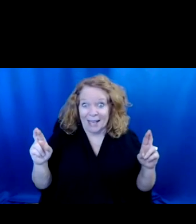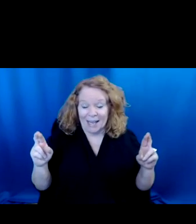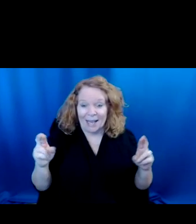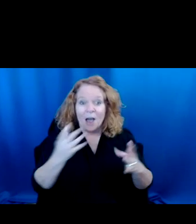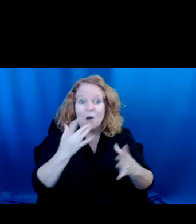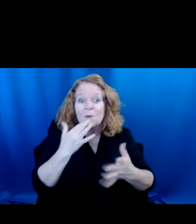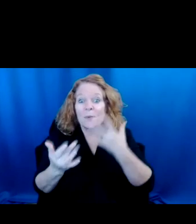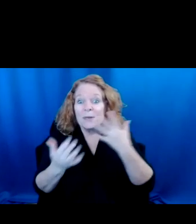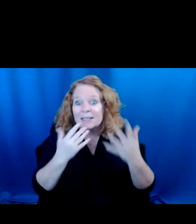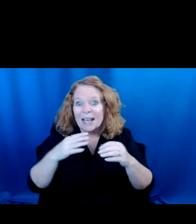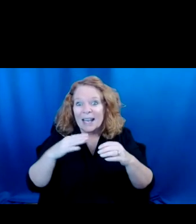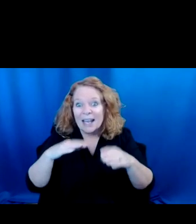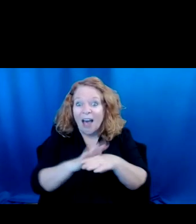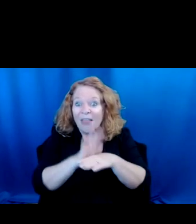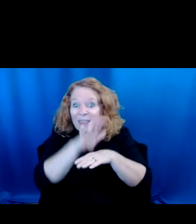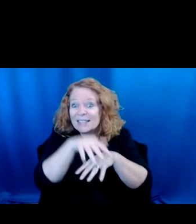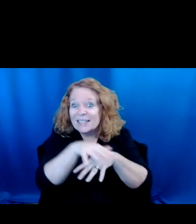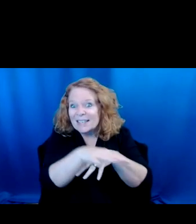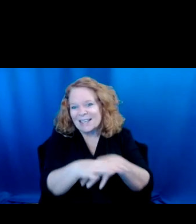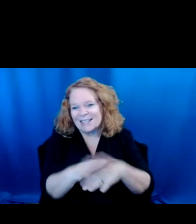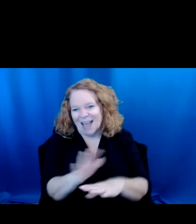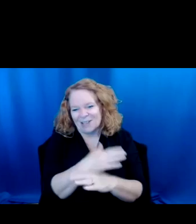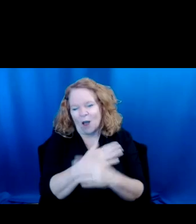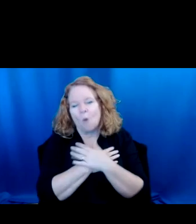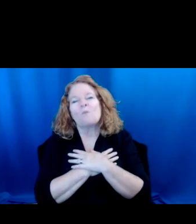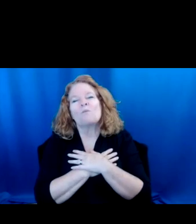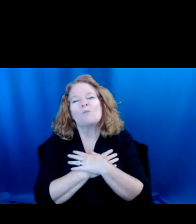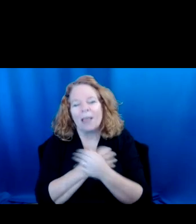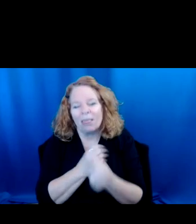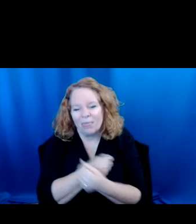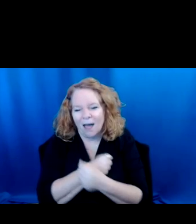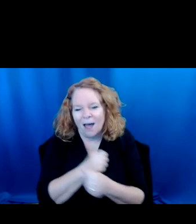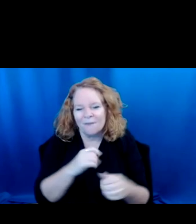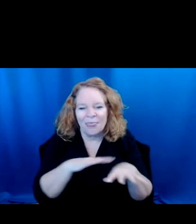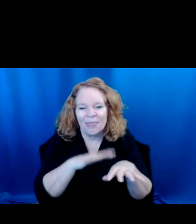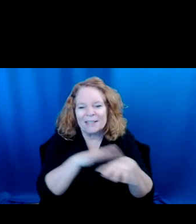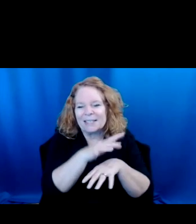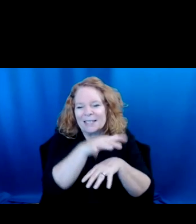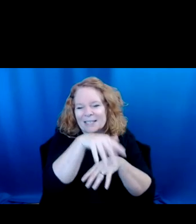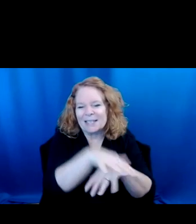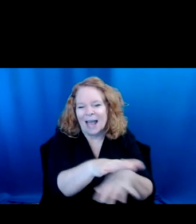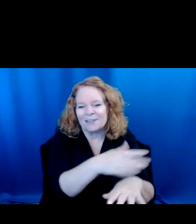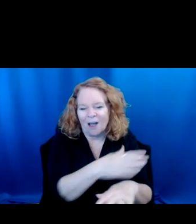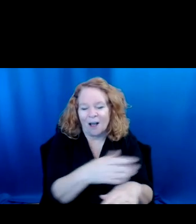the Seaside song. We love the Seaside song. Here we go.